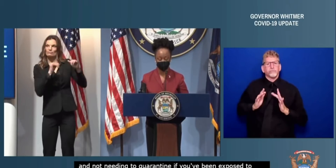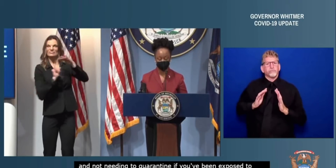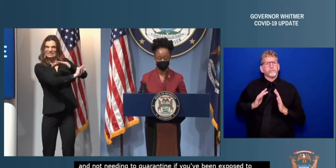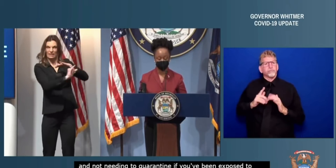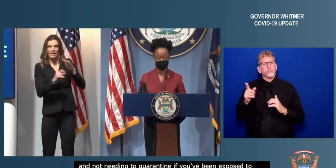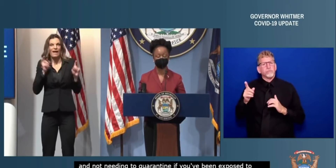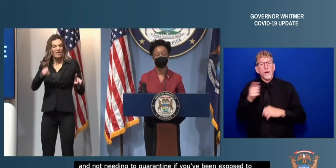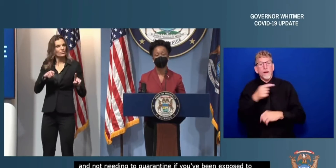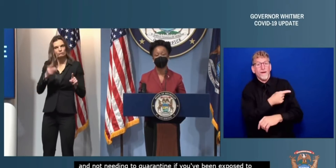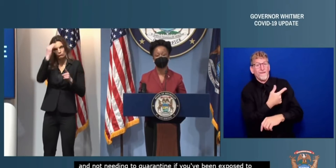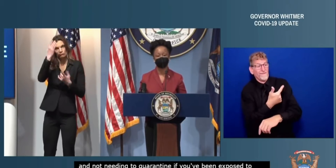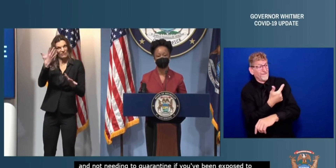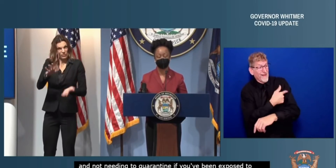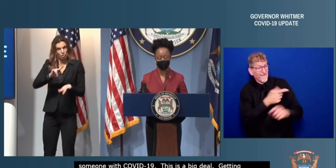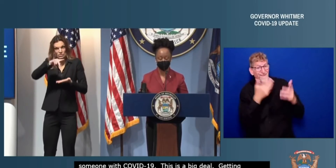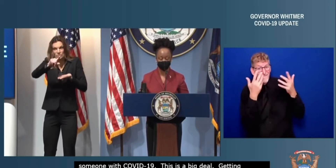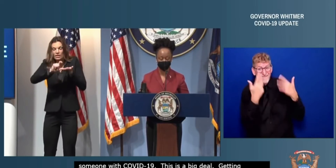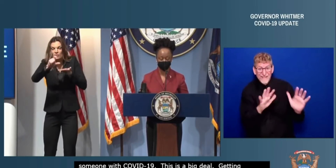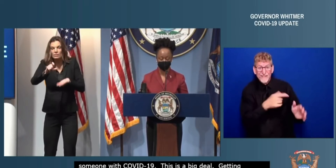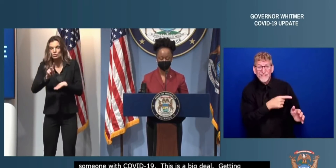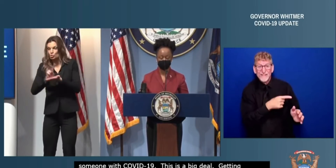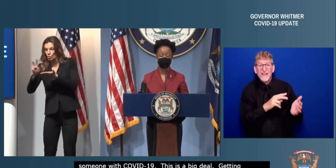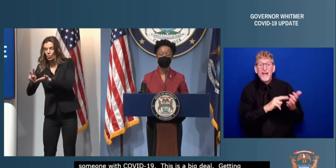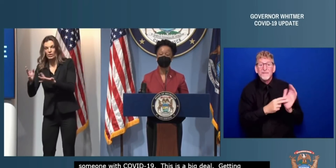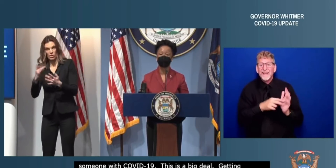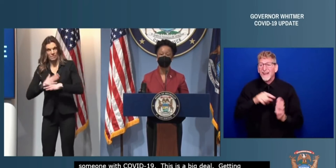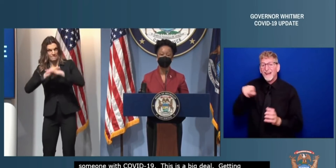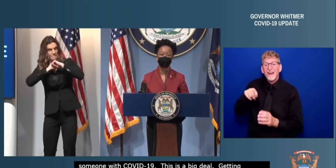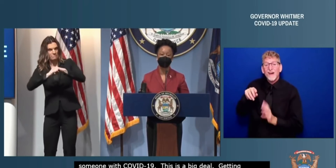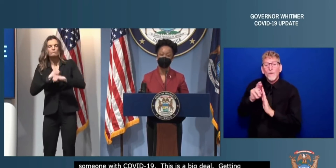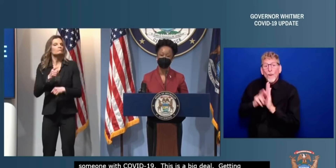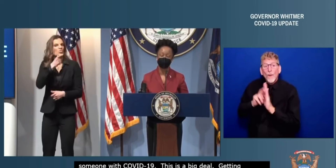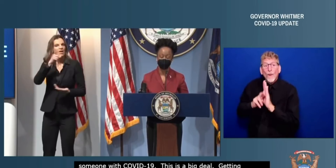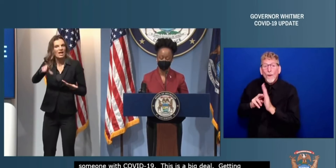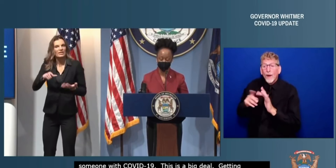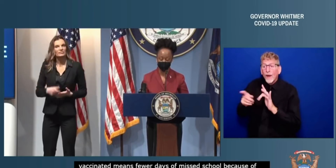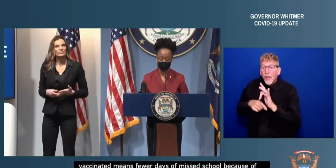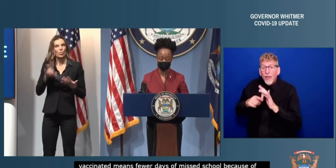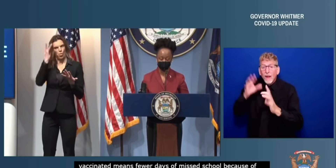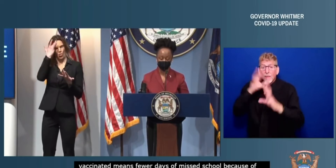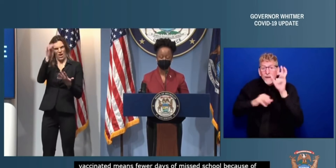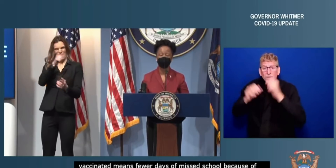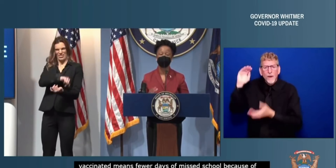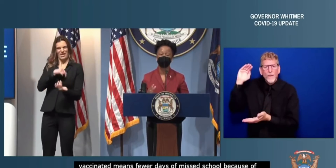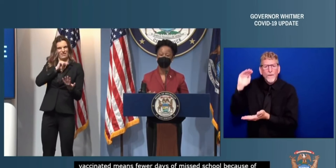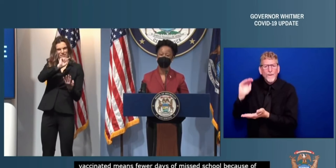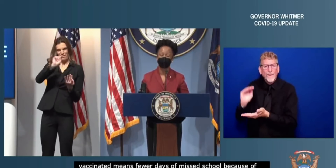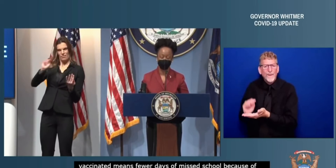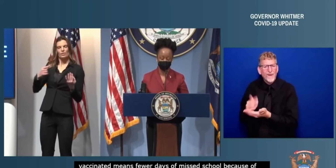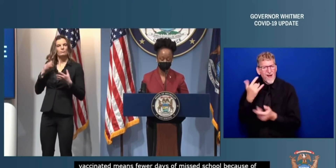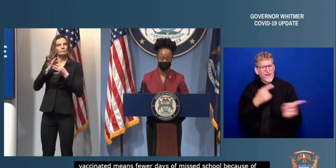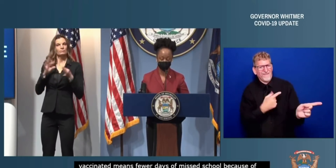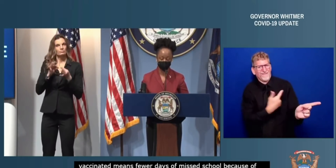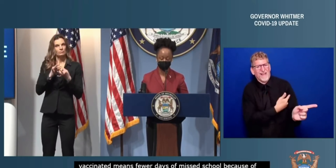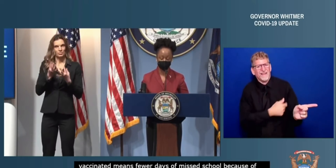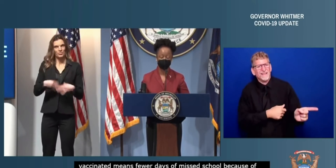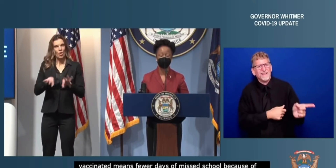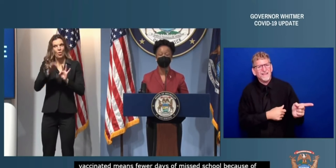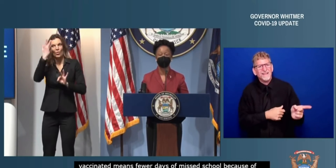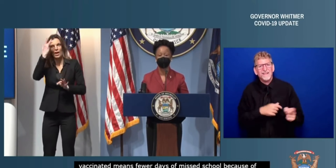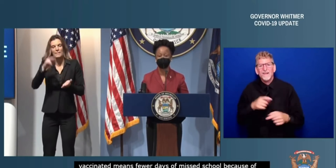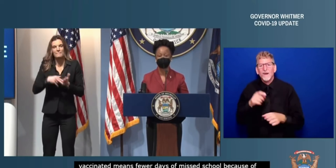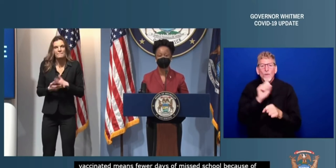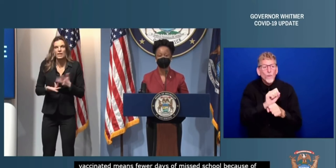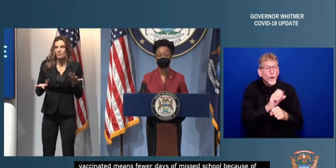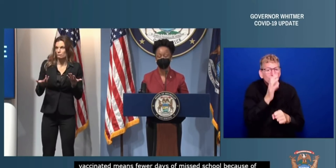of missed school because of illness or quarantine, fewer missed days of work. It means a family vacation without